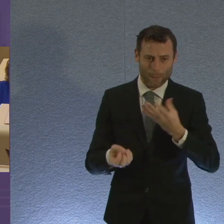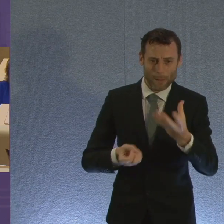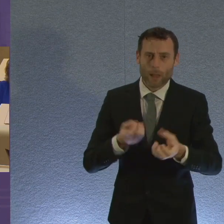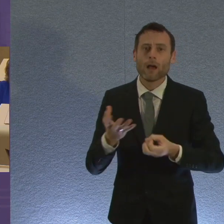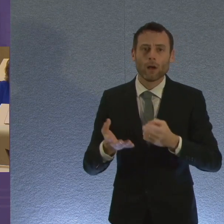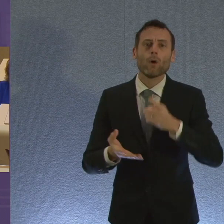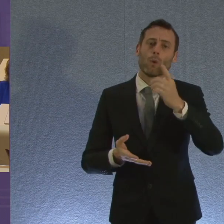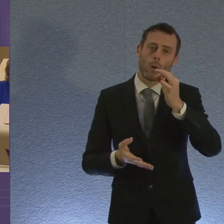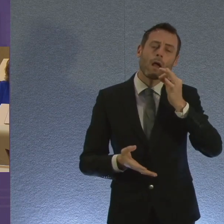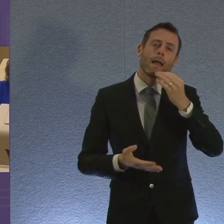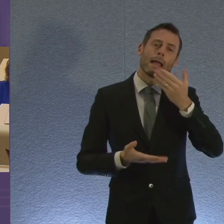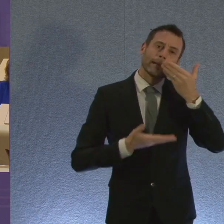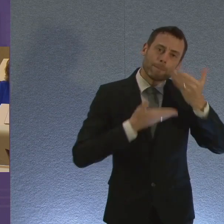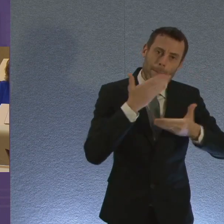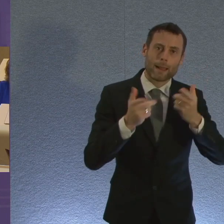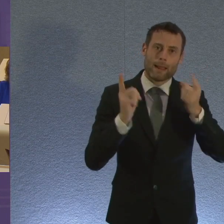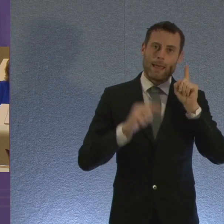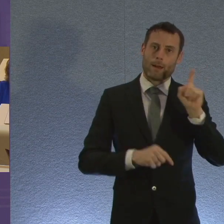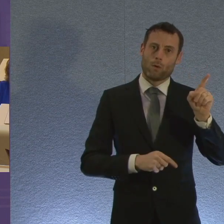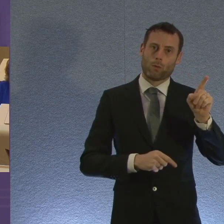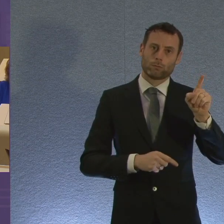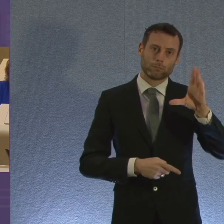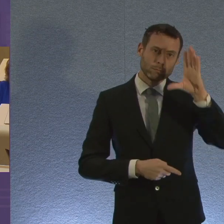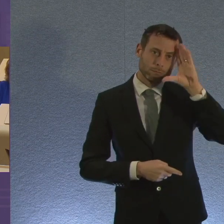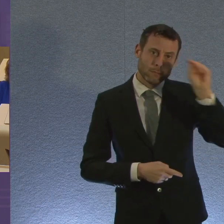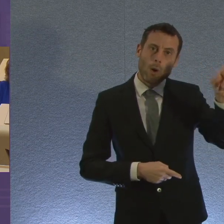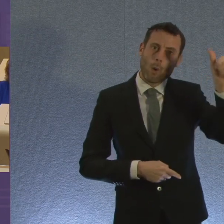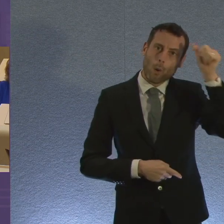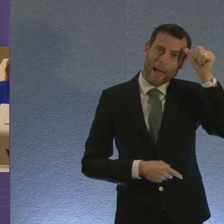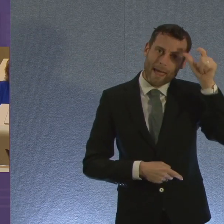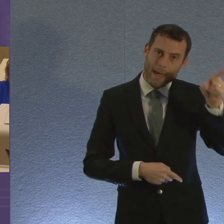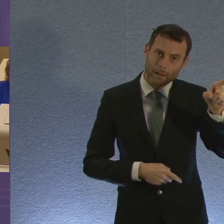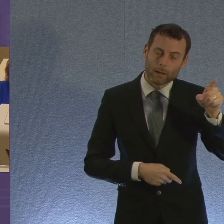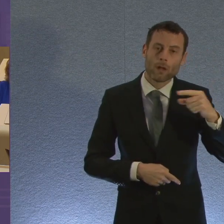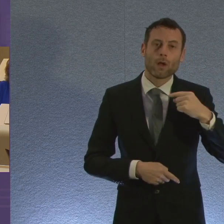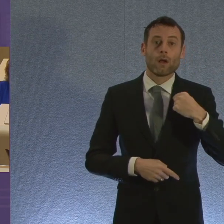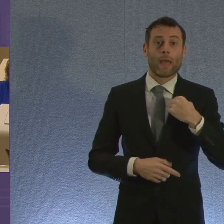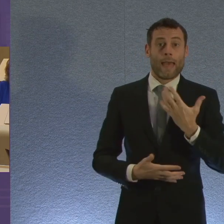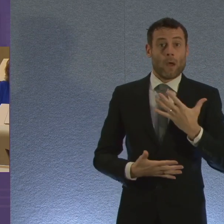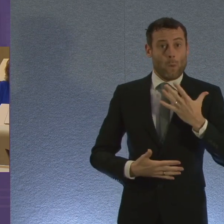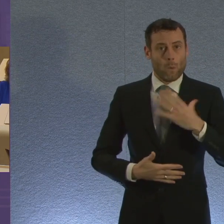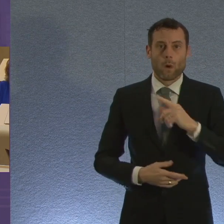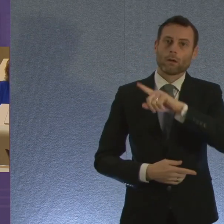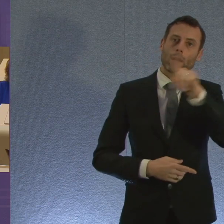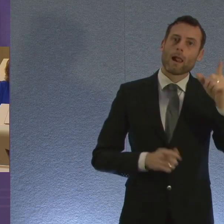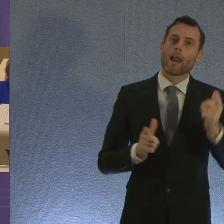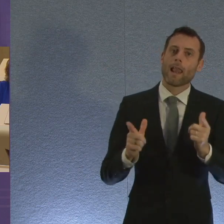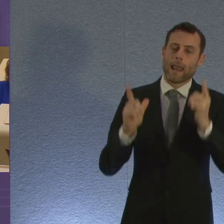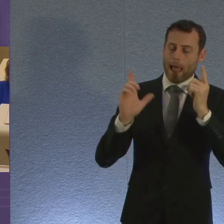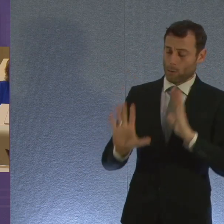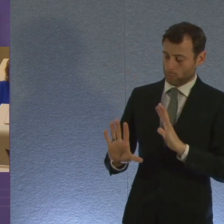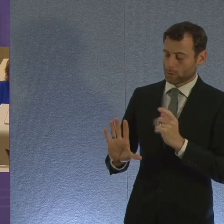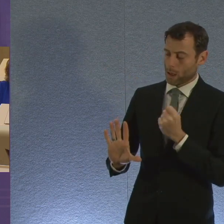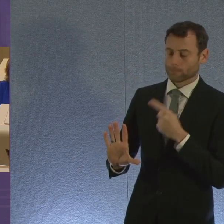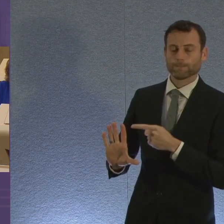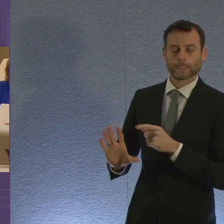arrangements. And we want landlords to recognise the financial pressures and the challenges that people may be